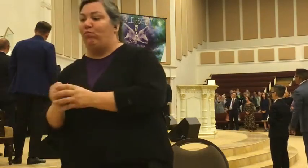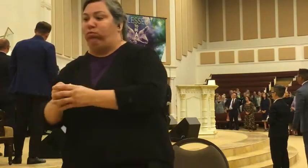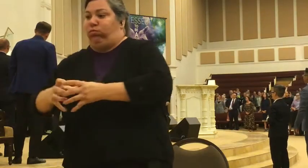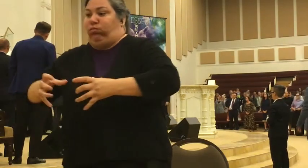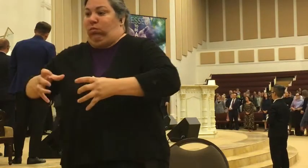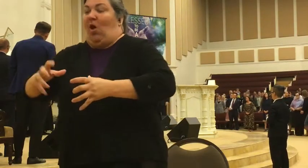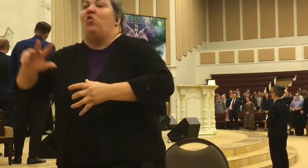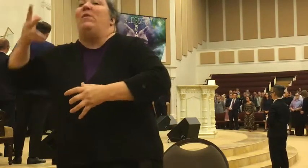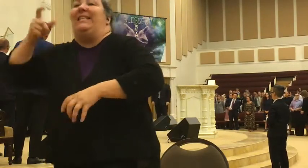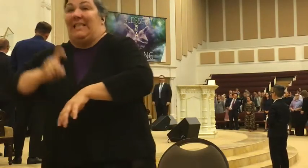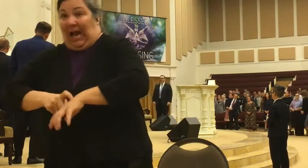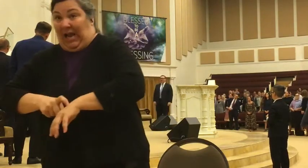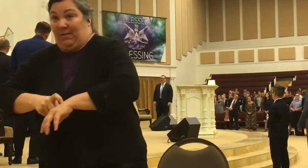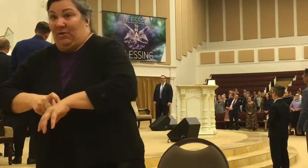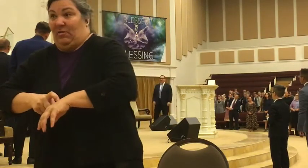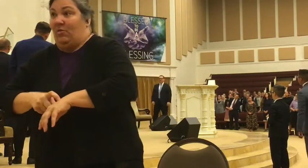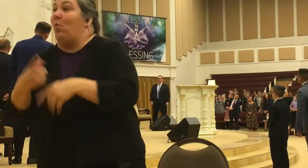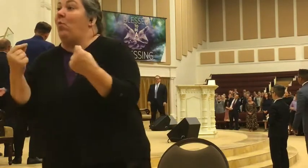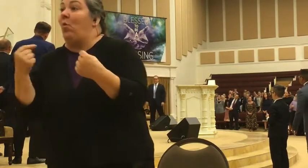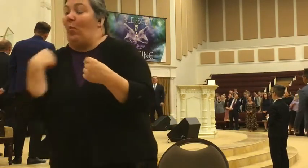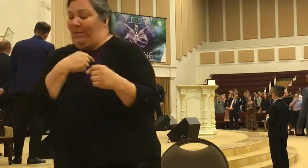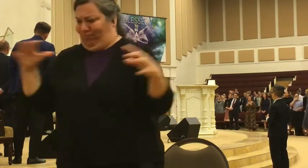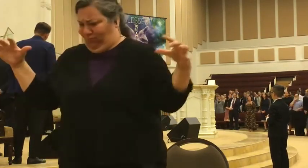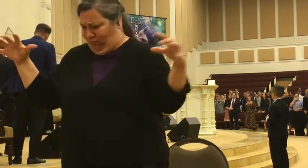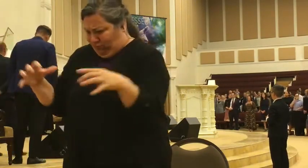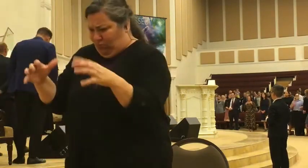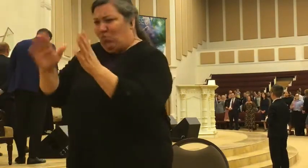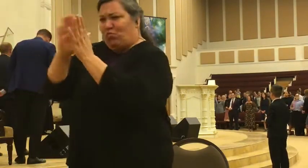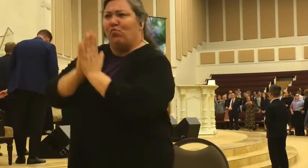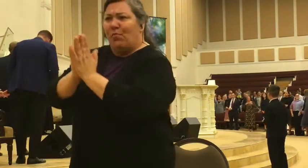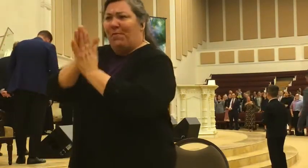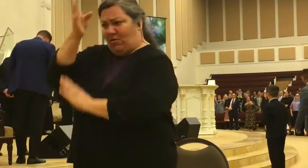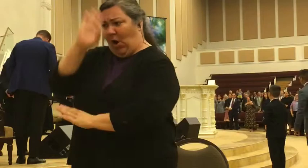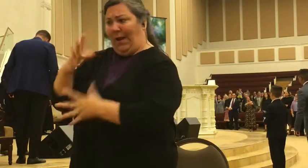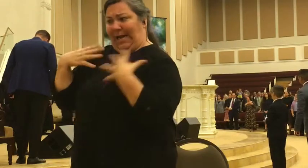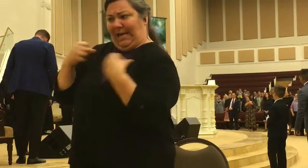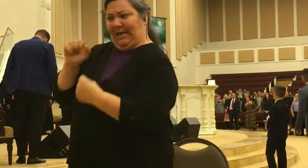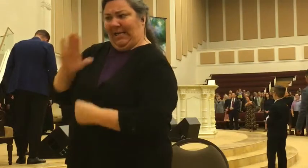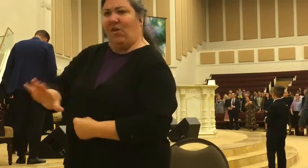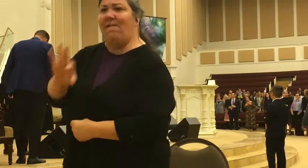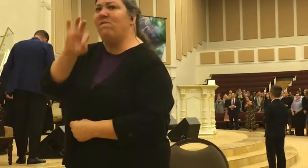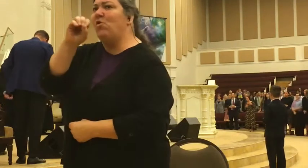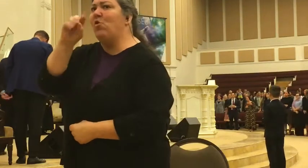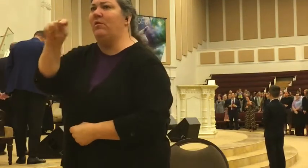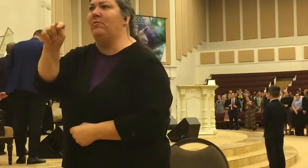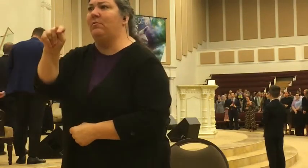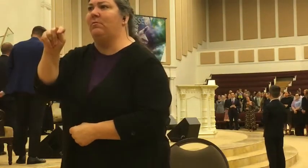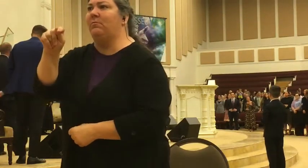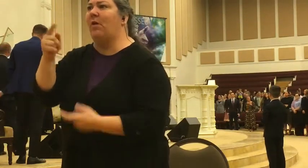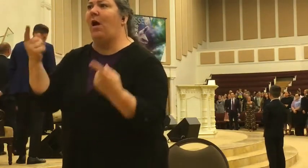And you know what we did? We gathered around and we prayed that God would heal that foot, and nothing happened.